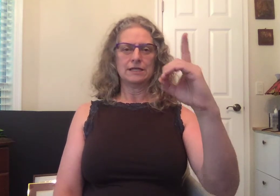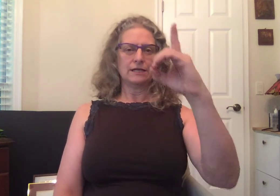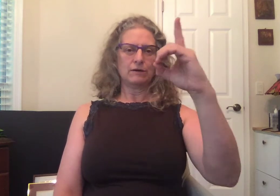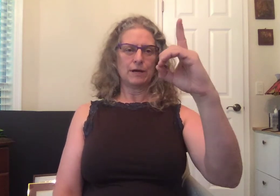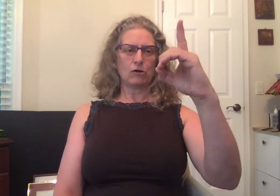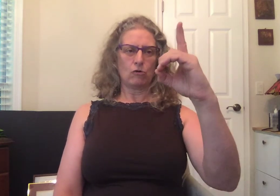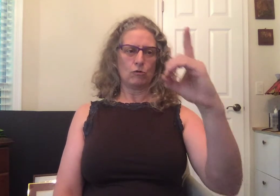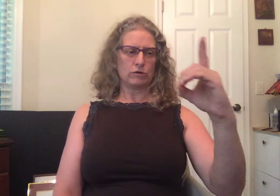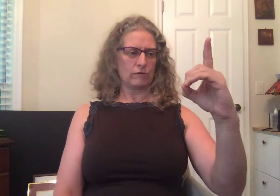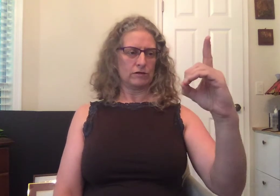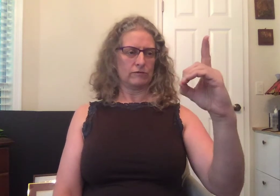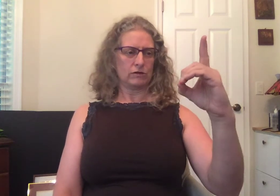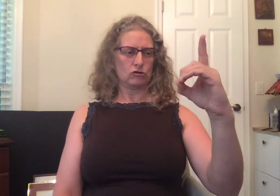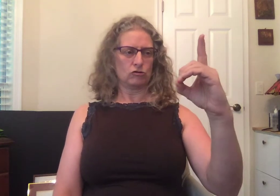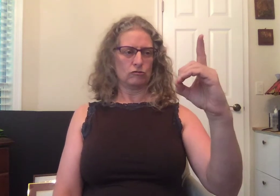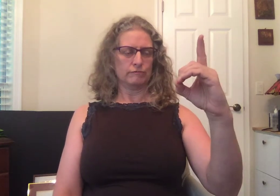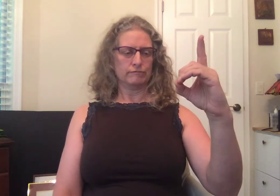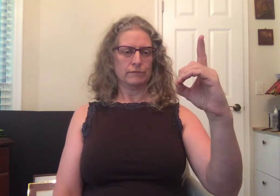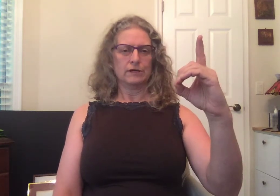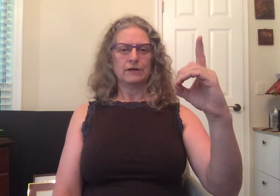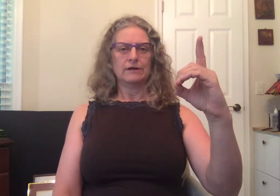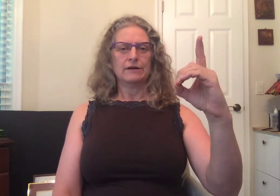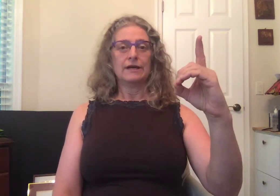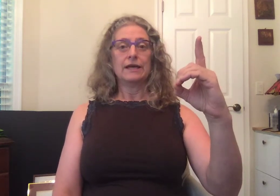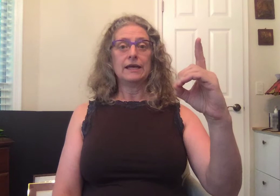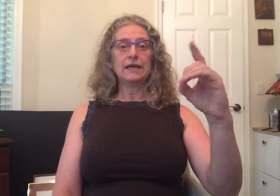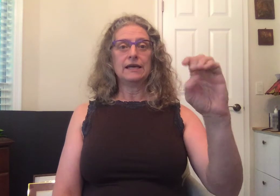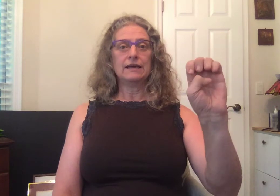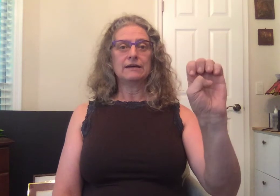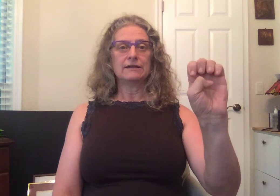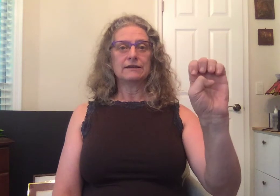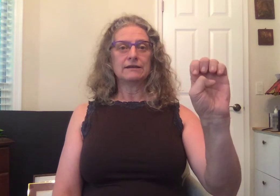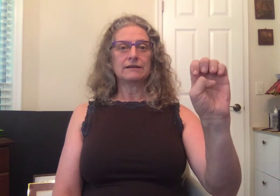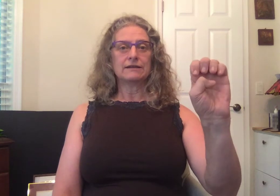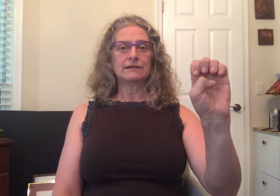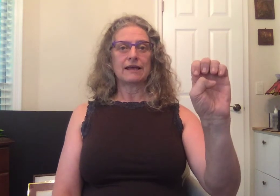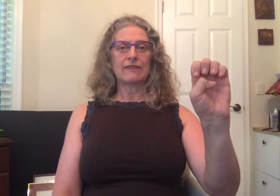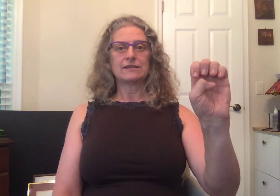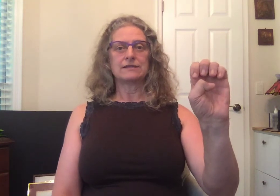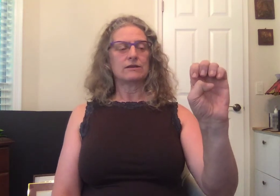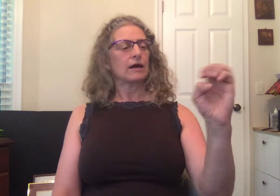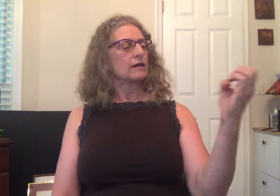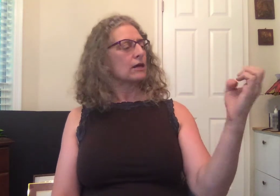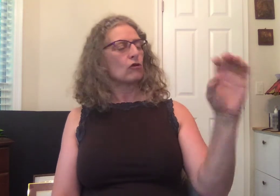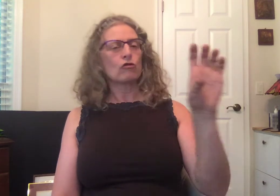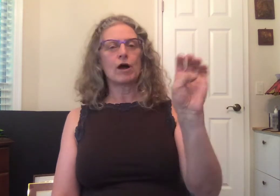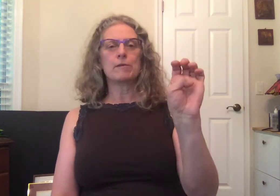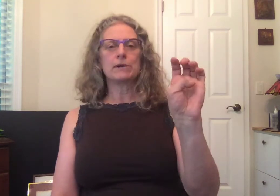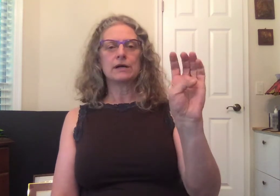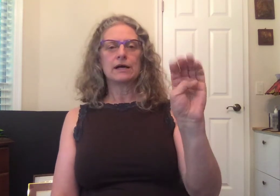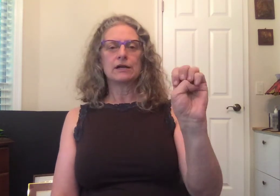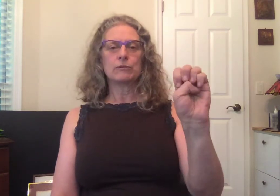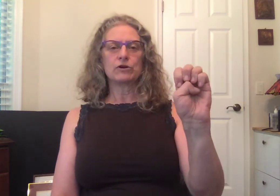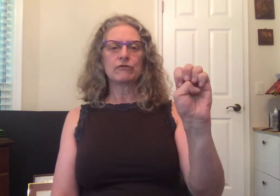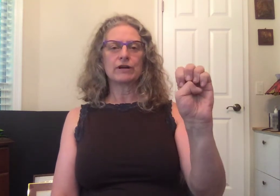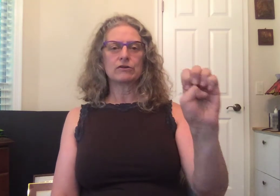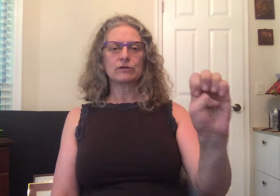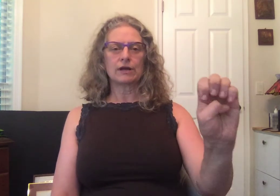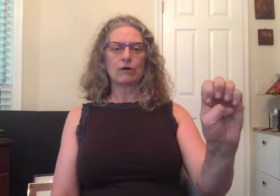and you make a hole with the rest of it, a circle. E is like this. You kind of take your thumb and you put your fingers like over